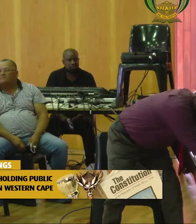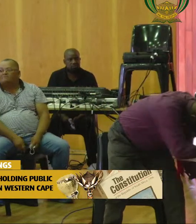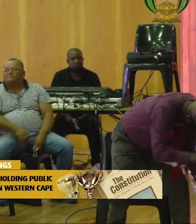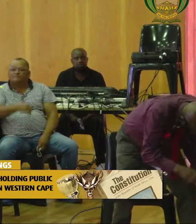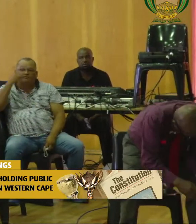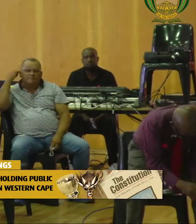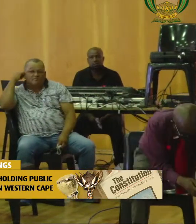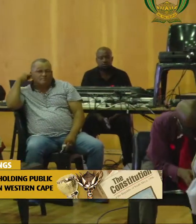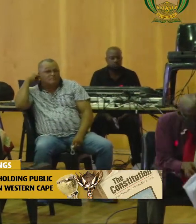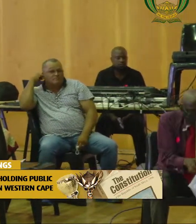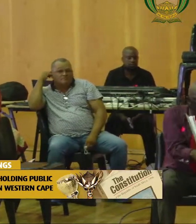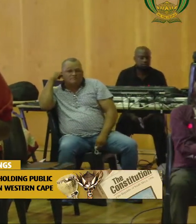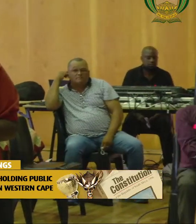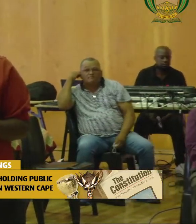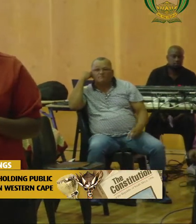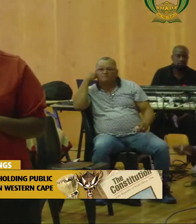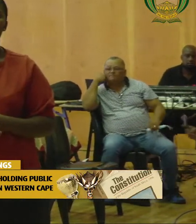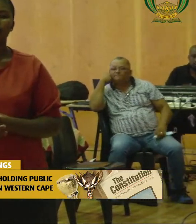you. Next.